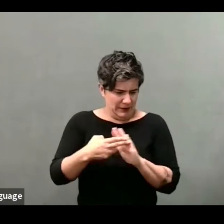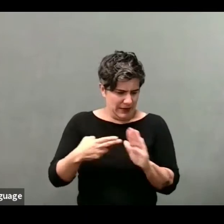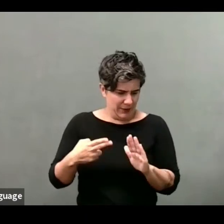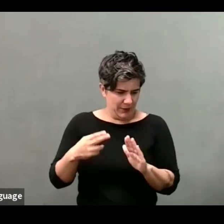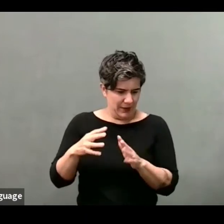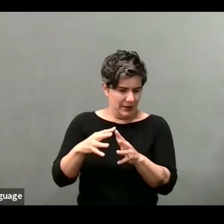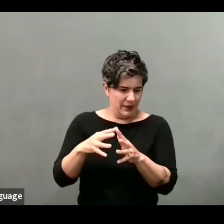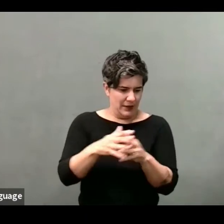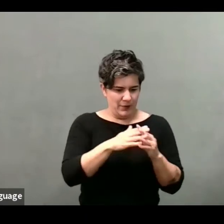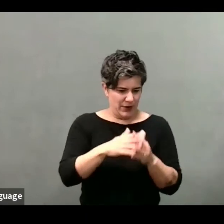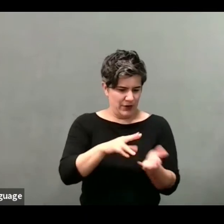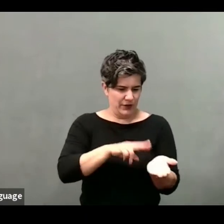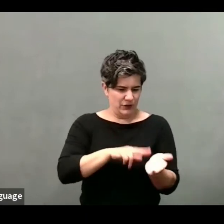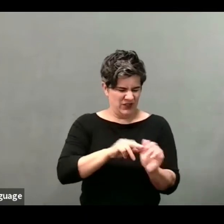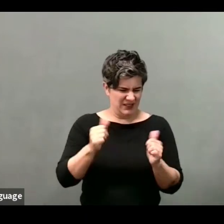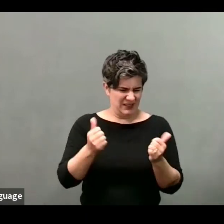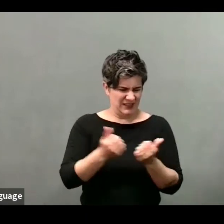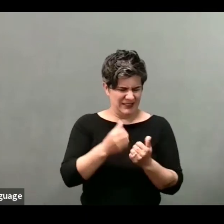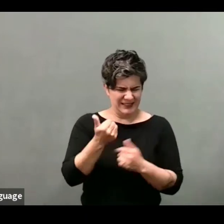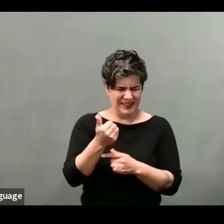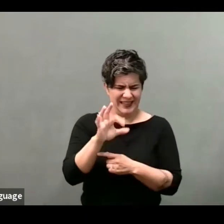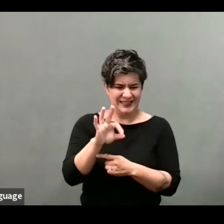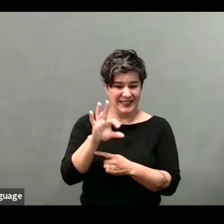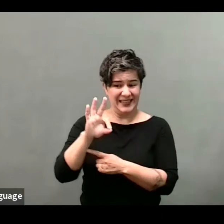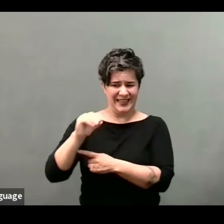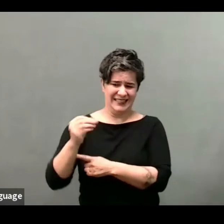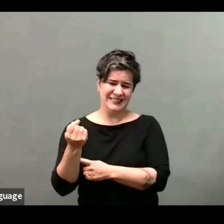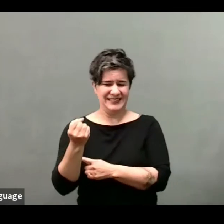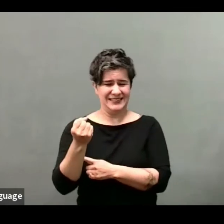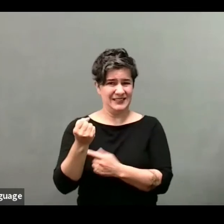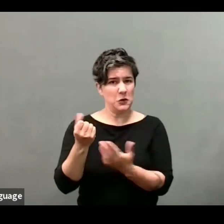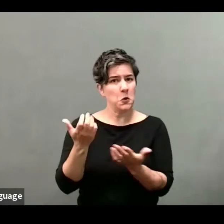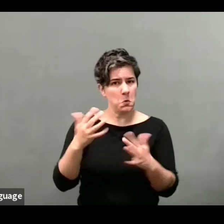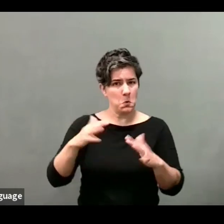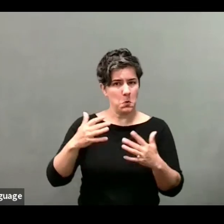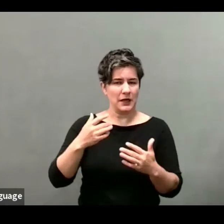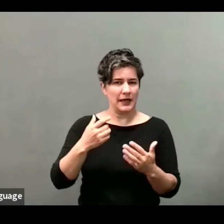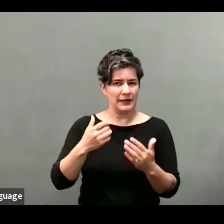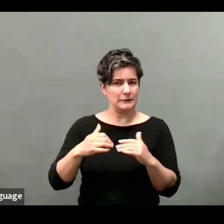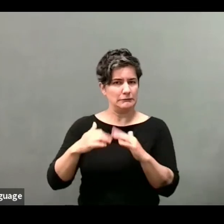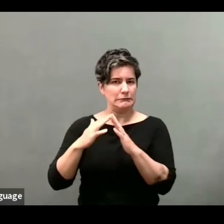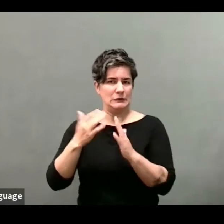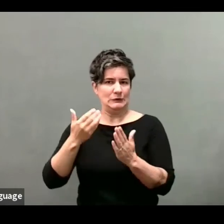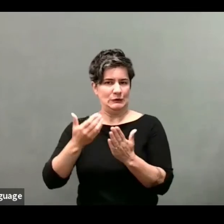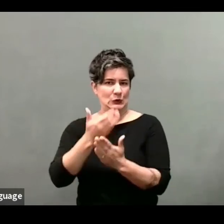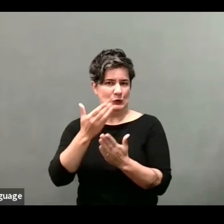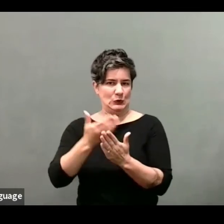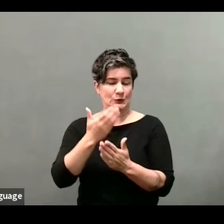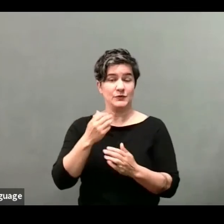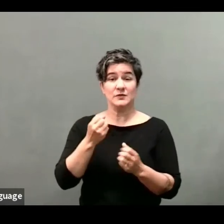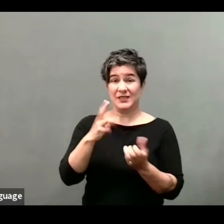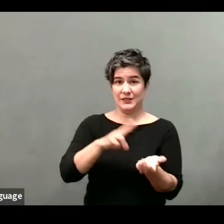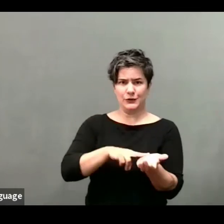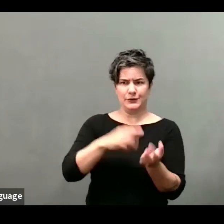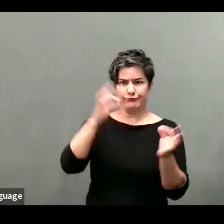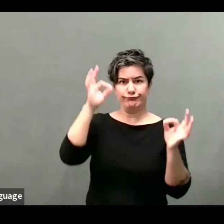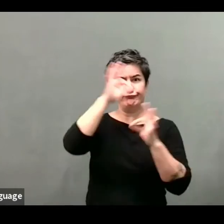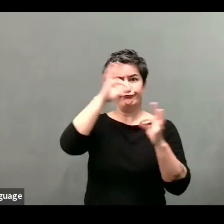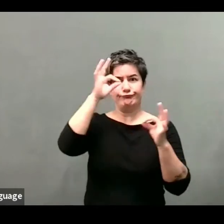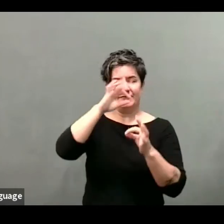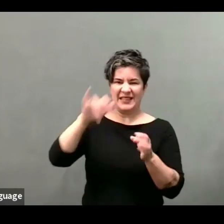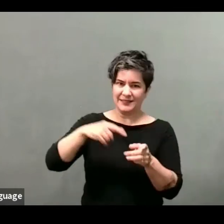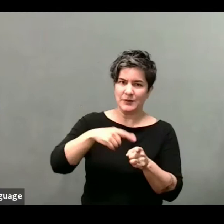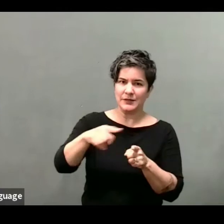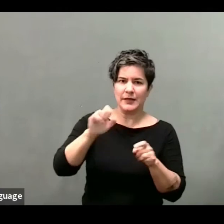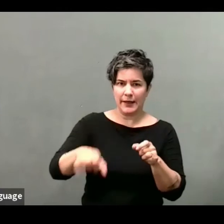the American Nurses Association in the 1990s. And so many nurses don't actually realize that this is a specialty that